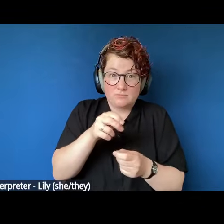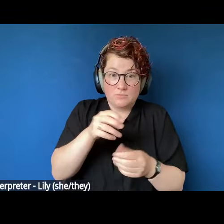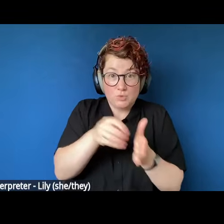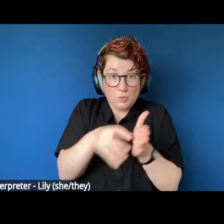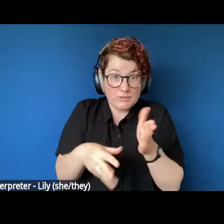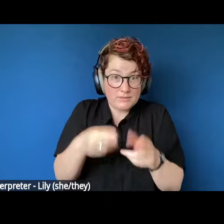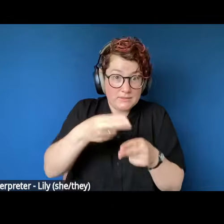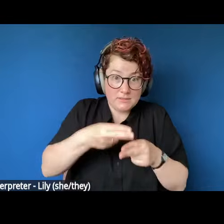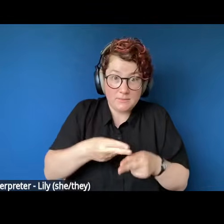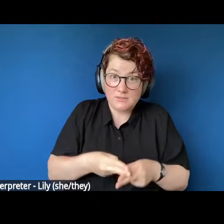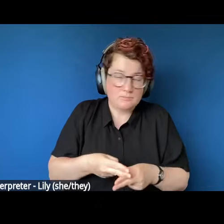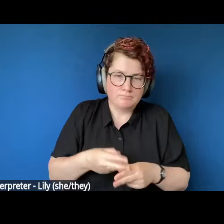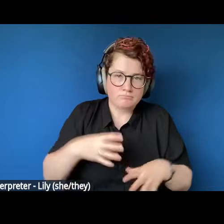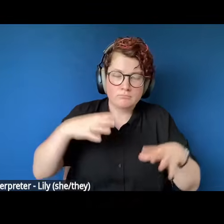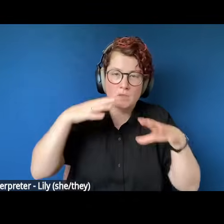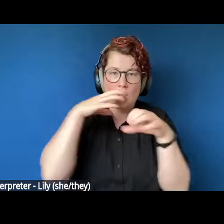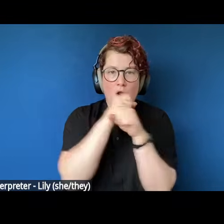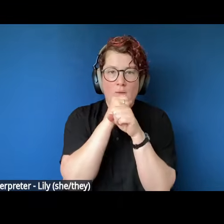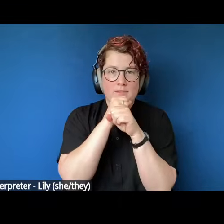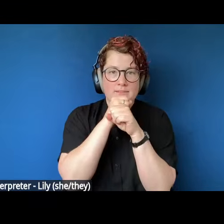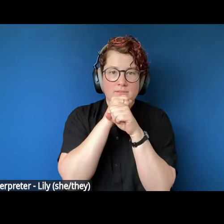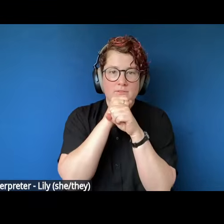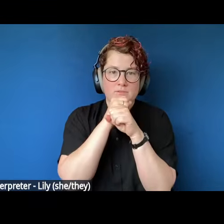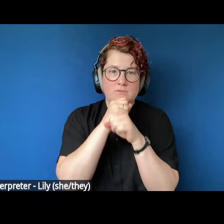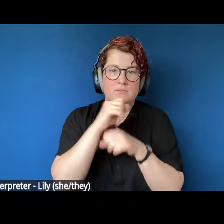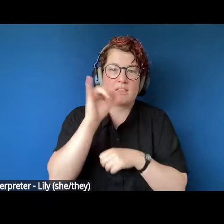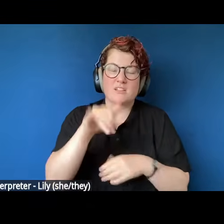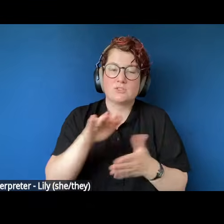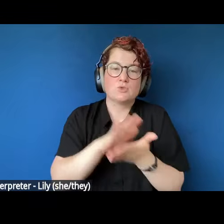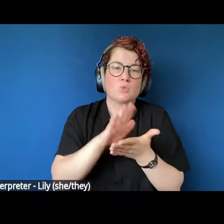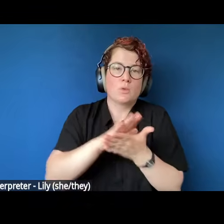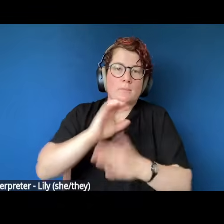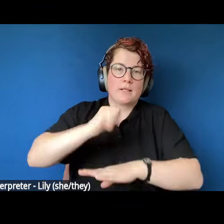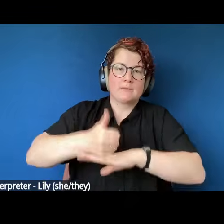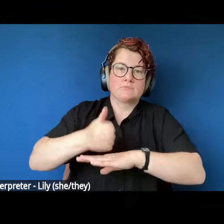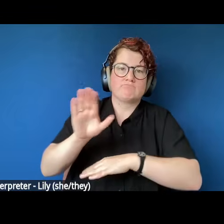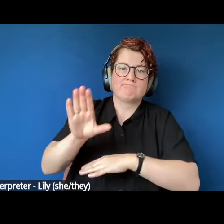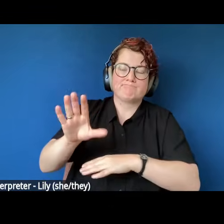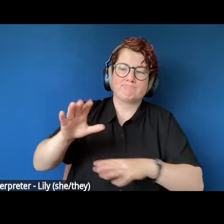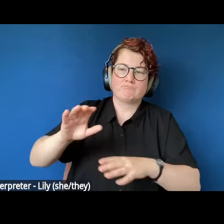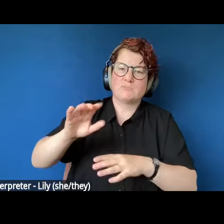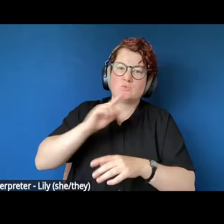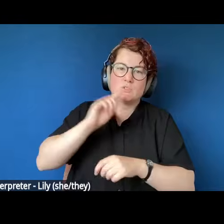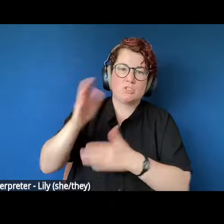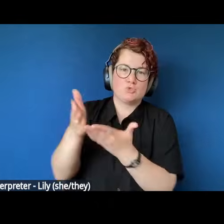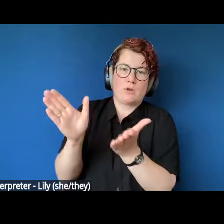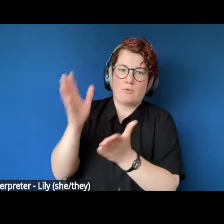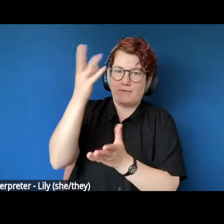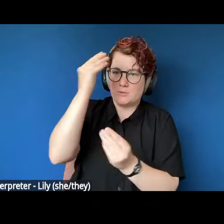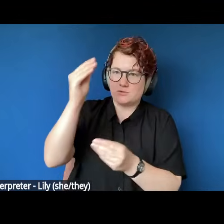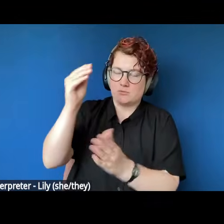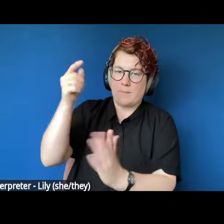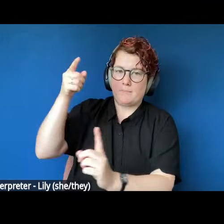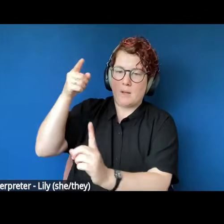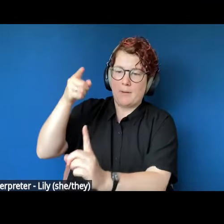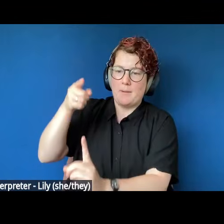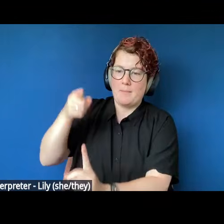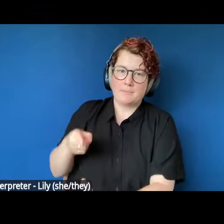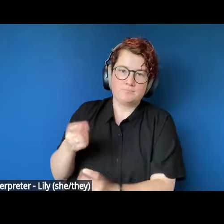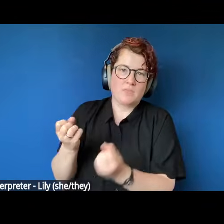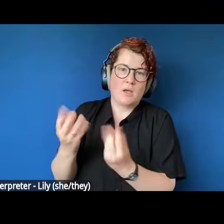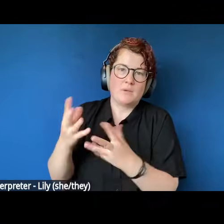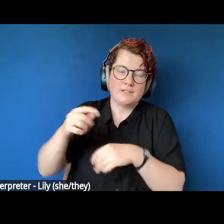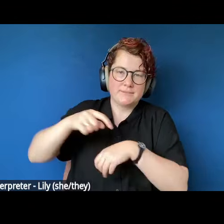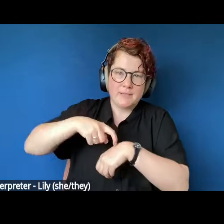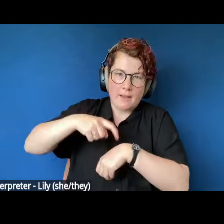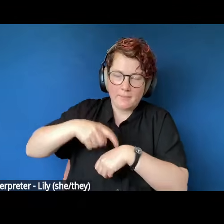it's anonymized. It's a school-based aggregate information about the type of interactions, whether there have been interactions